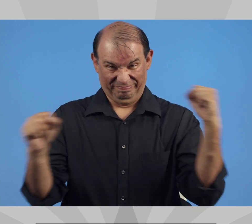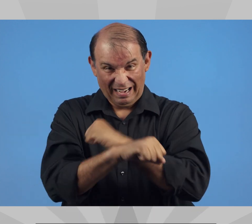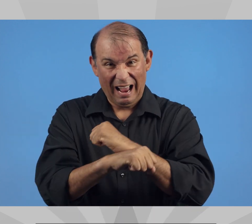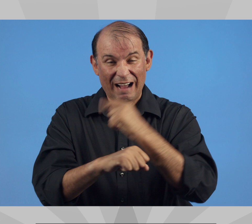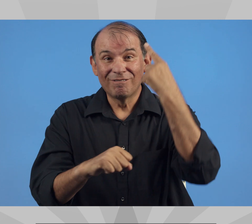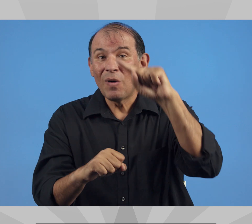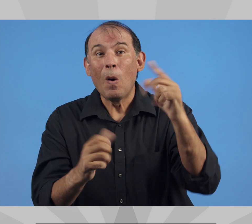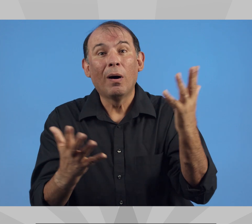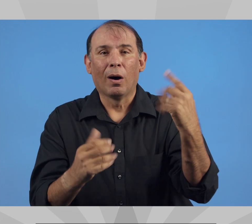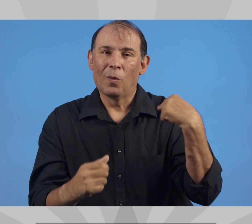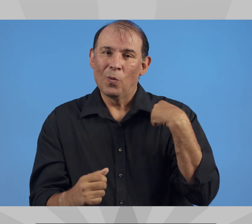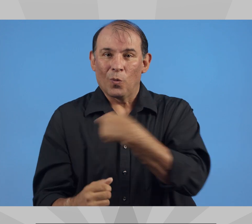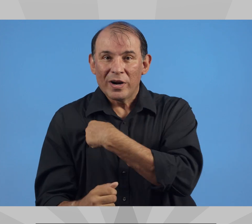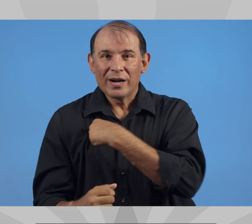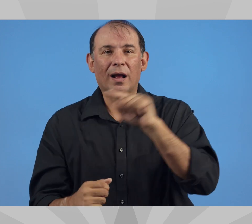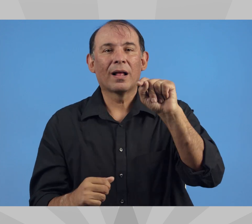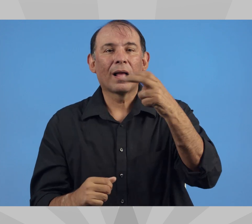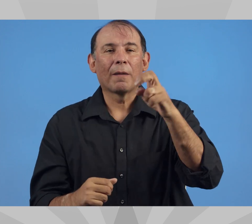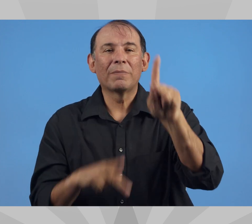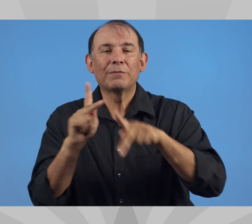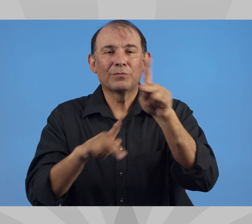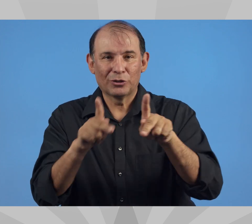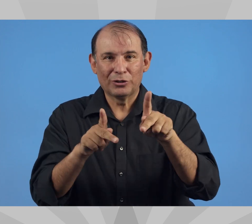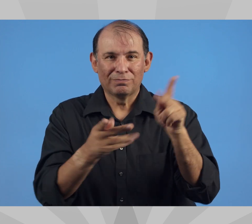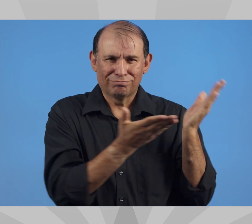I am fighting for we the people.